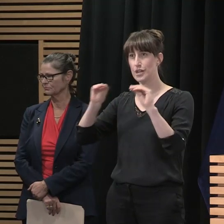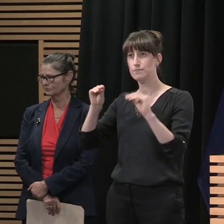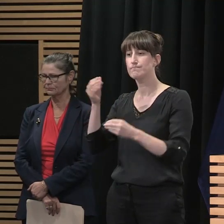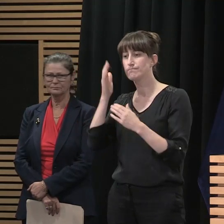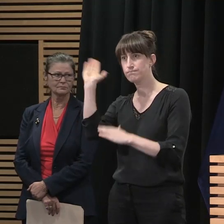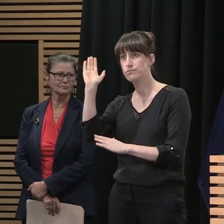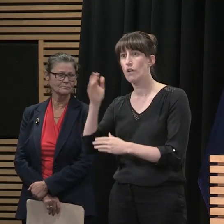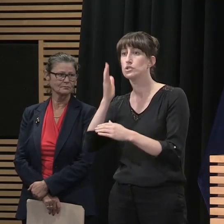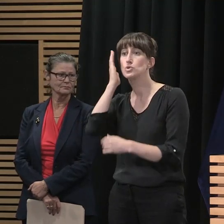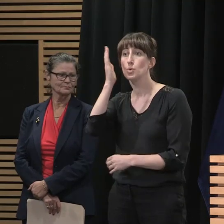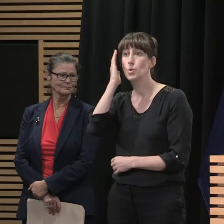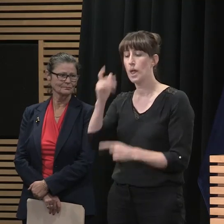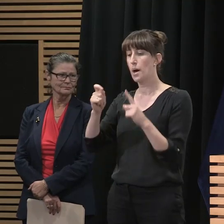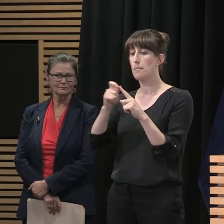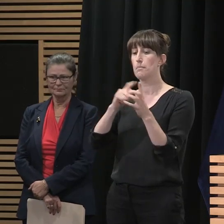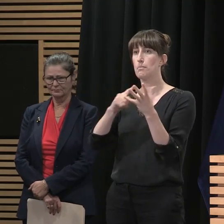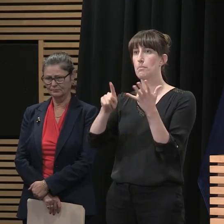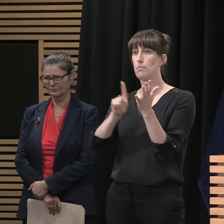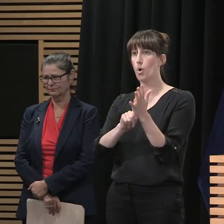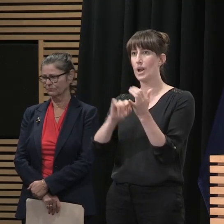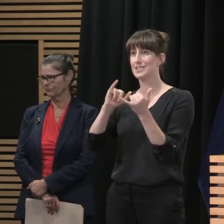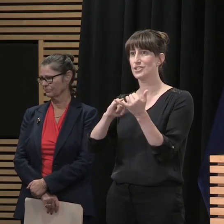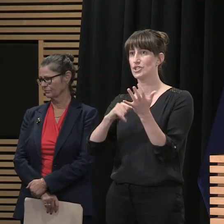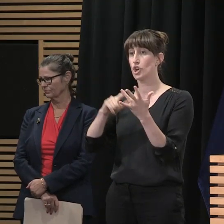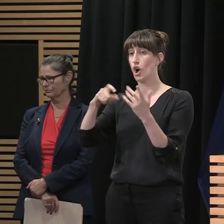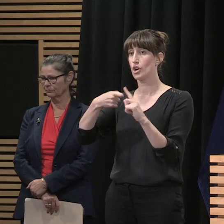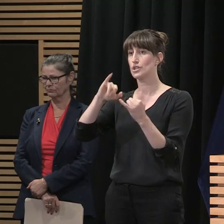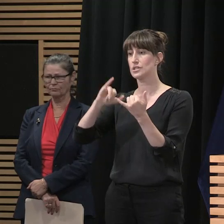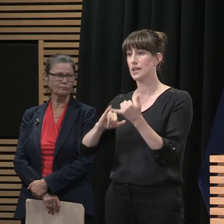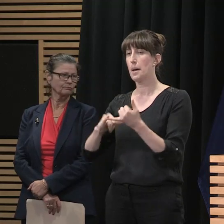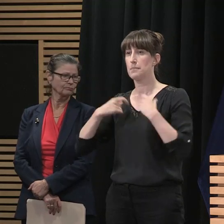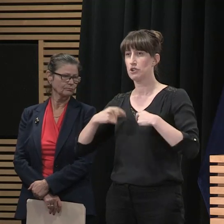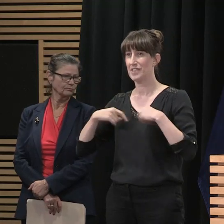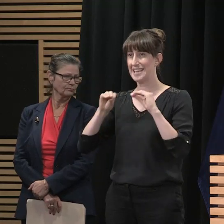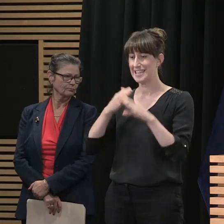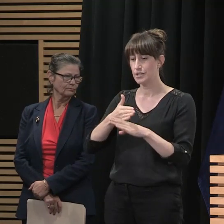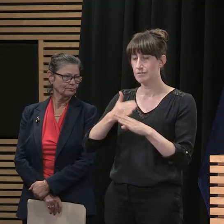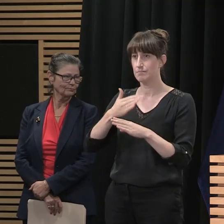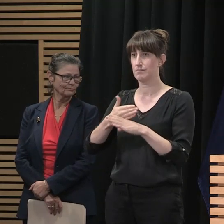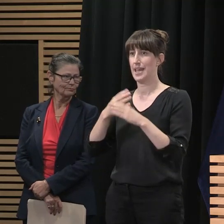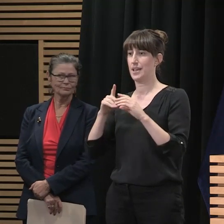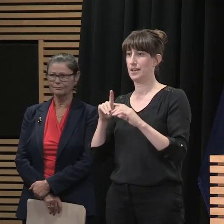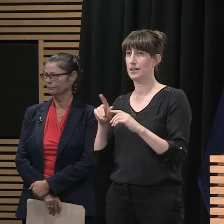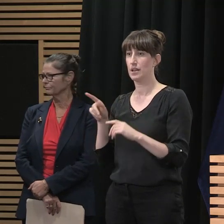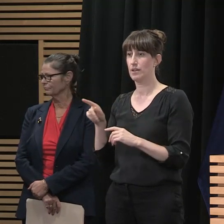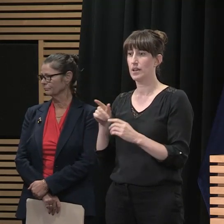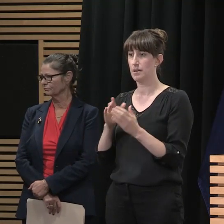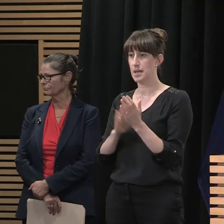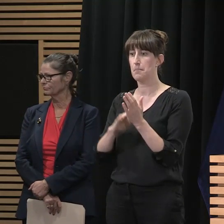the Ministry of Business, Innovation and Employment, who will talk about the work we're doing to get clarity around essential